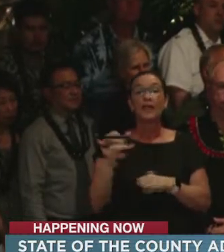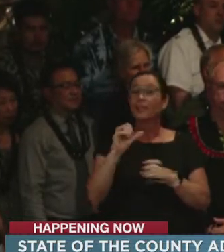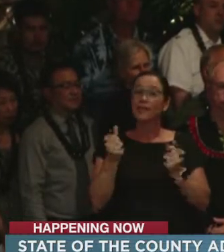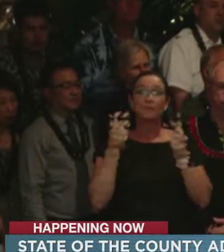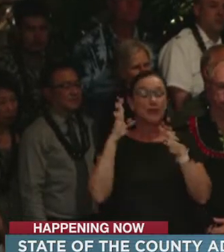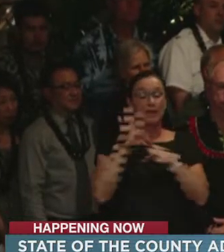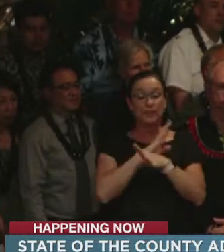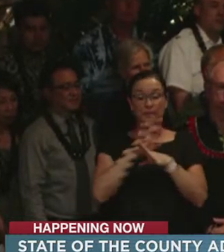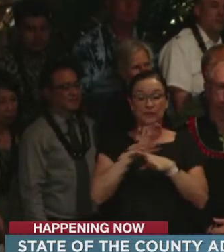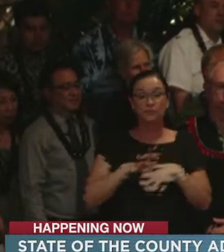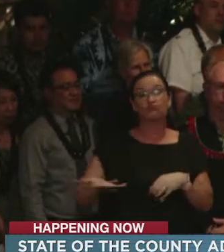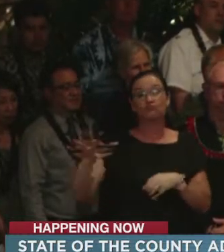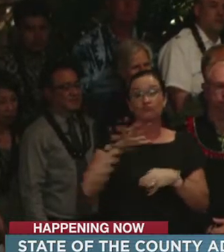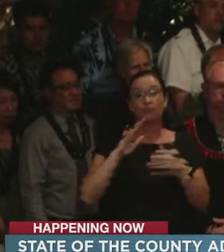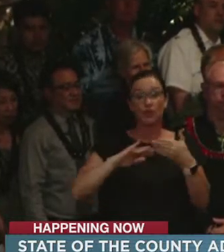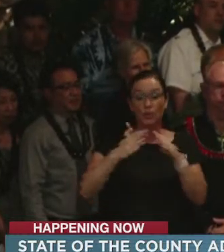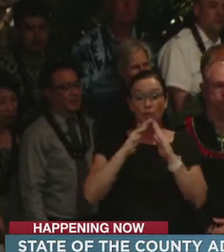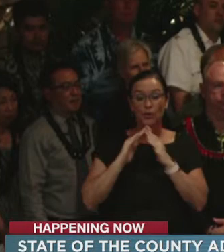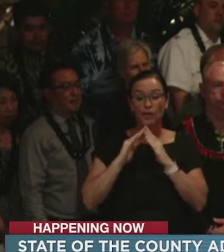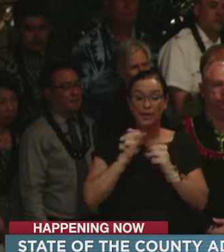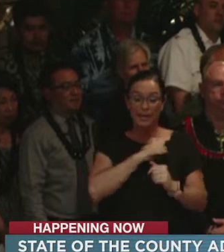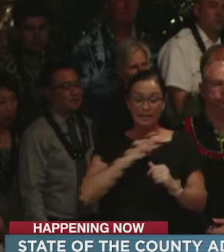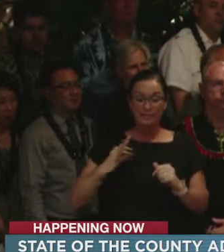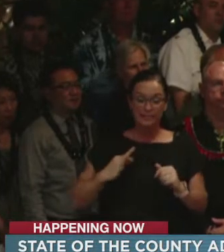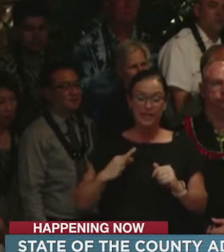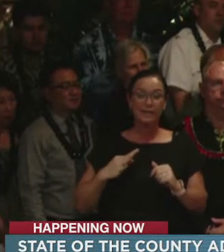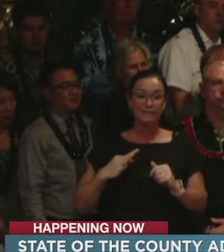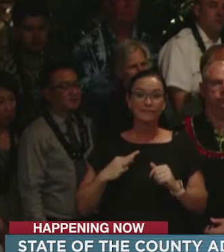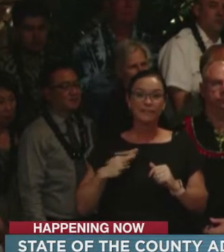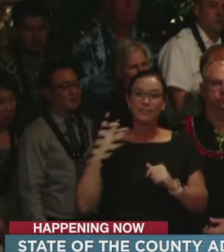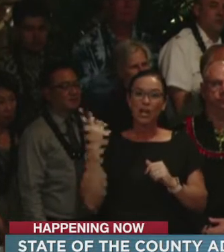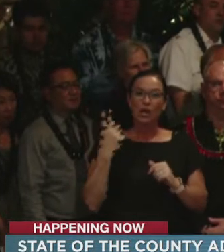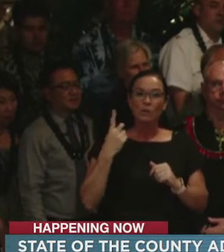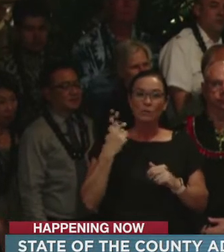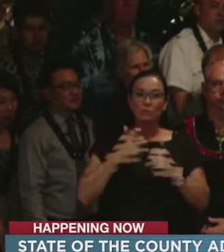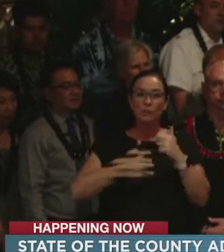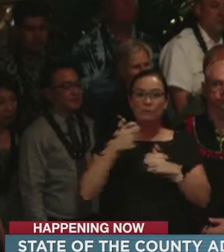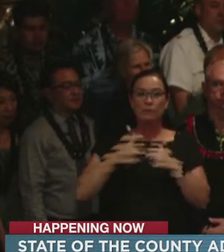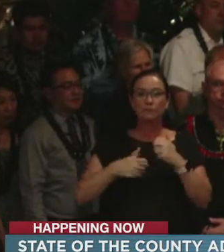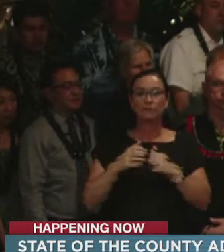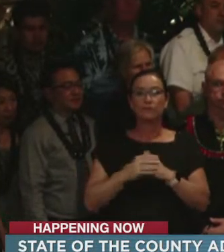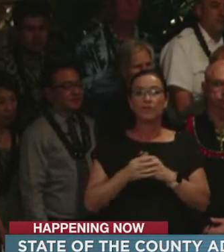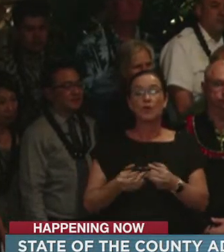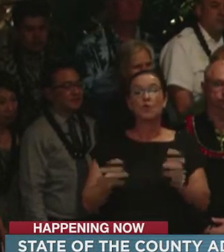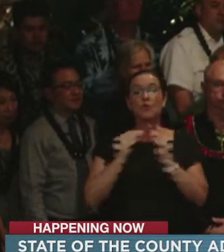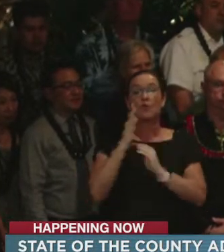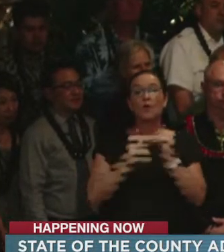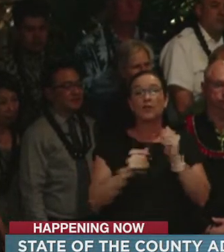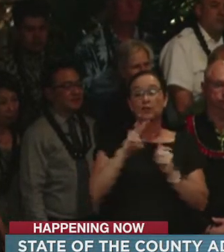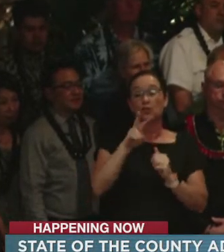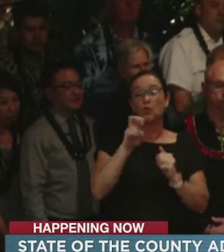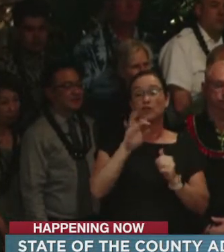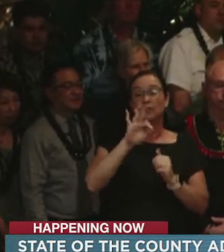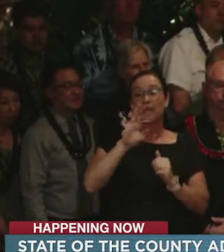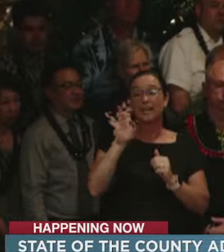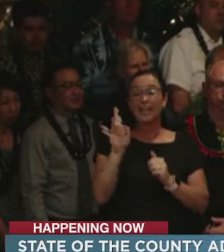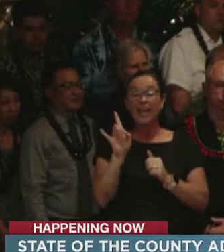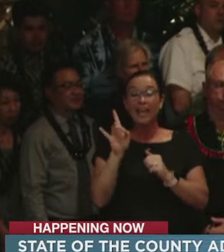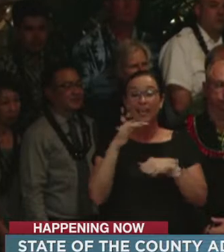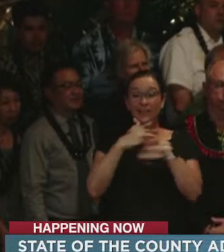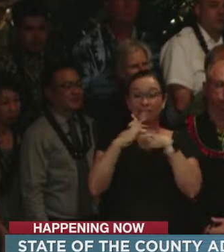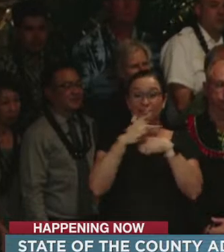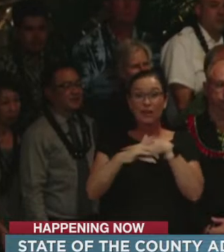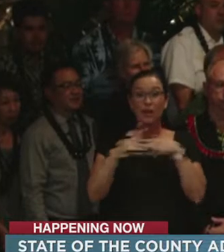businesses throughout our community, staffing continues to be an issue. With over 298 vacant positions throughout our